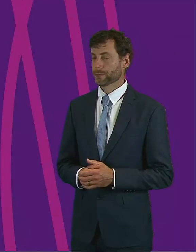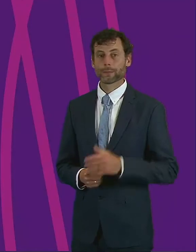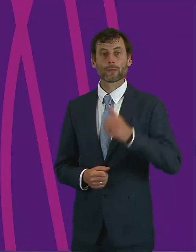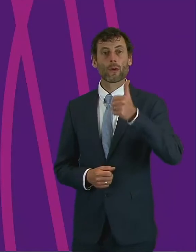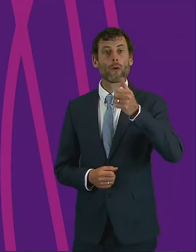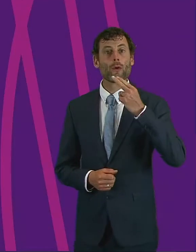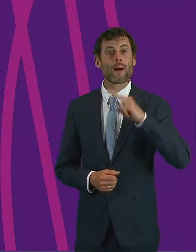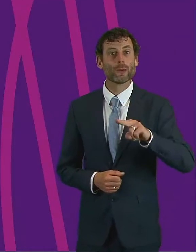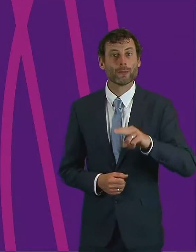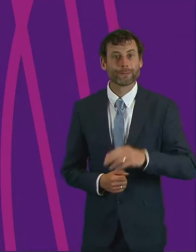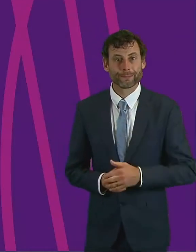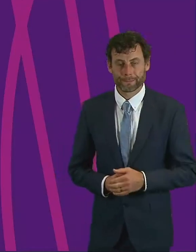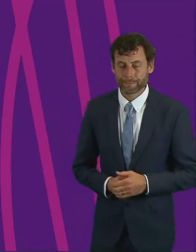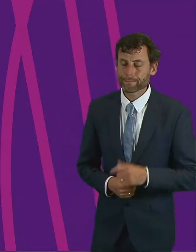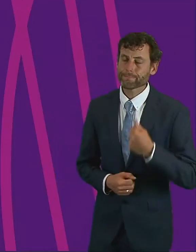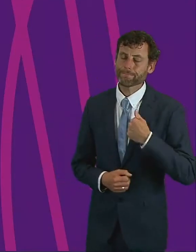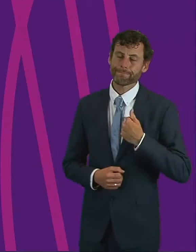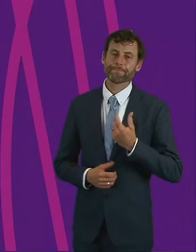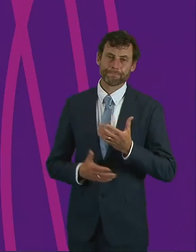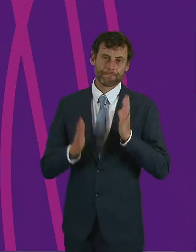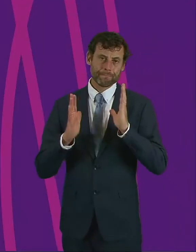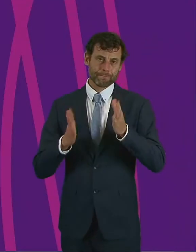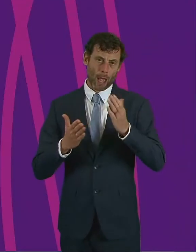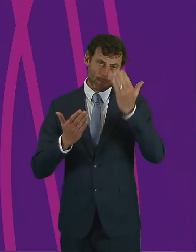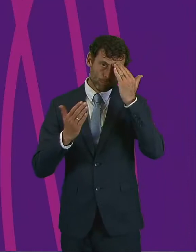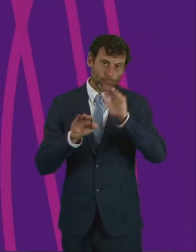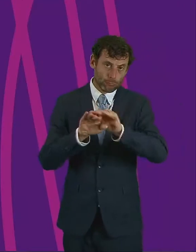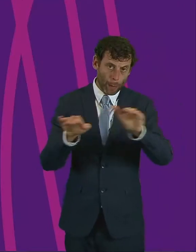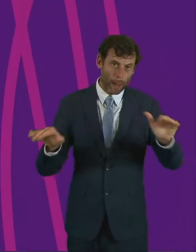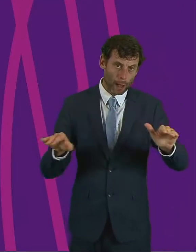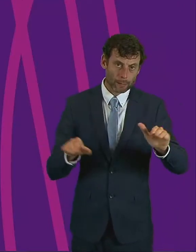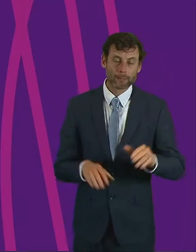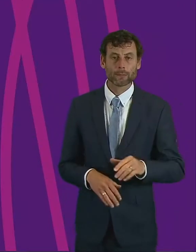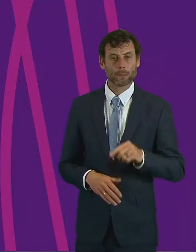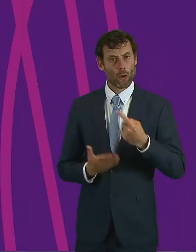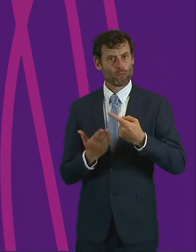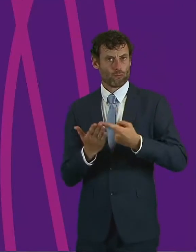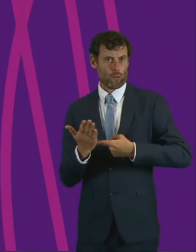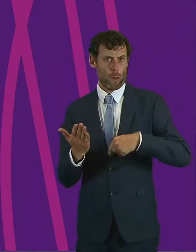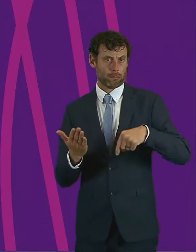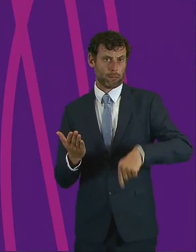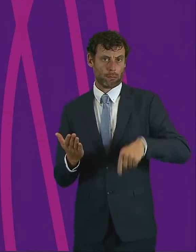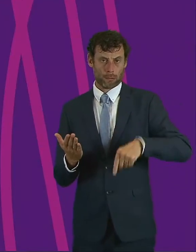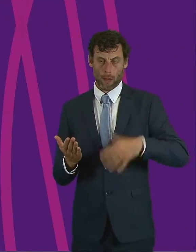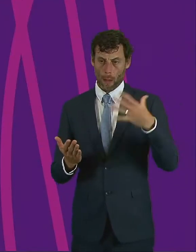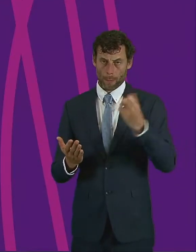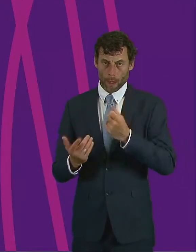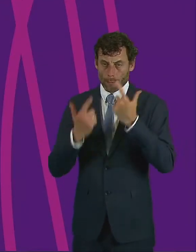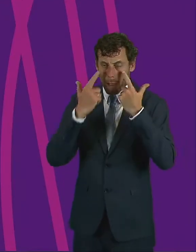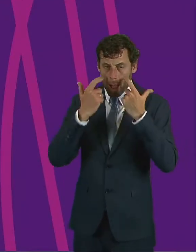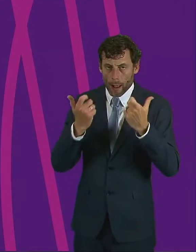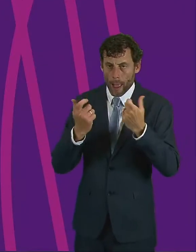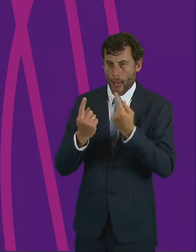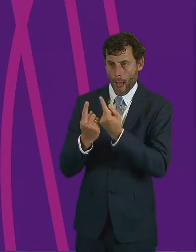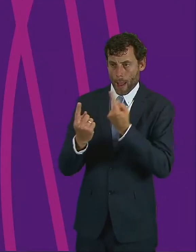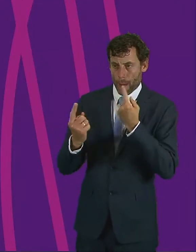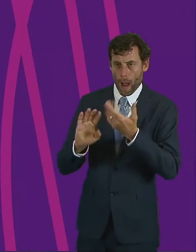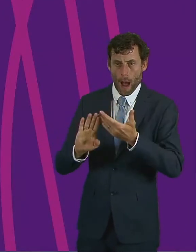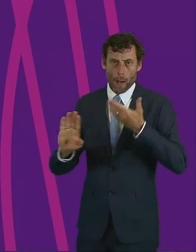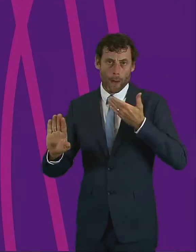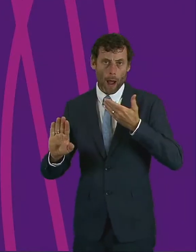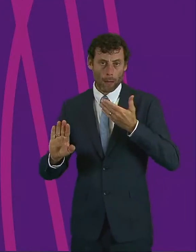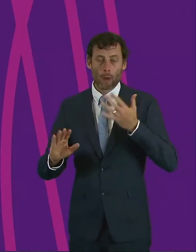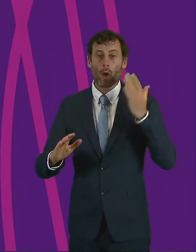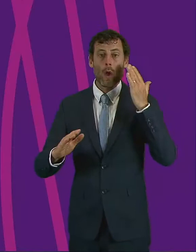Good afternoon, everyone. Can I remind members that social distancing measures are in place in the Chamber and across the campus, so please take care to